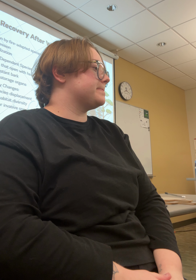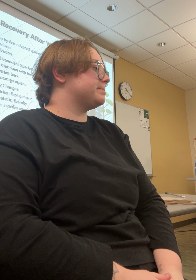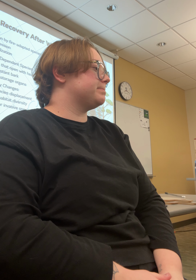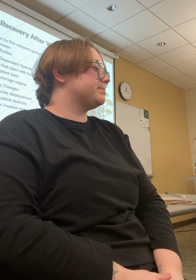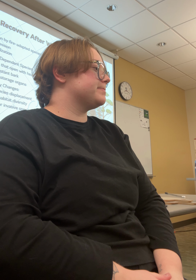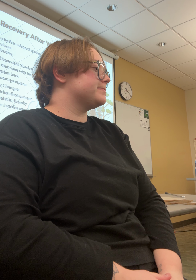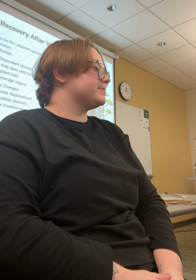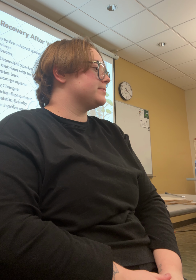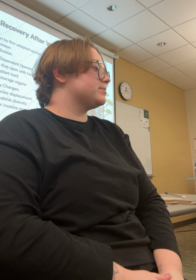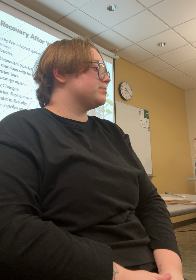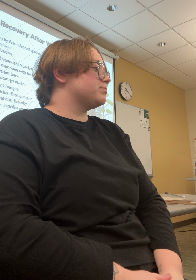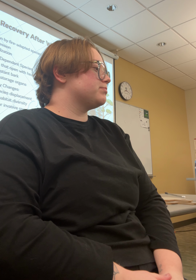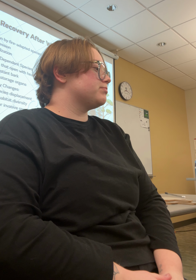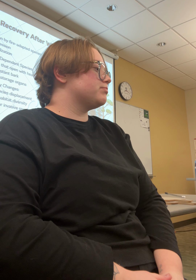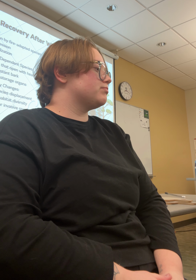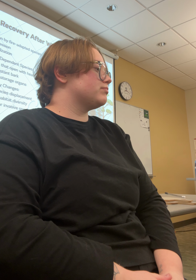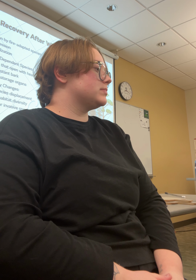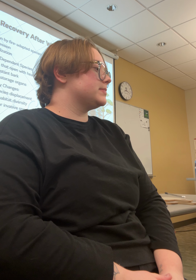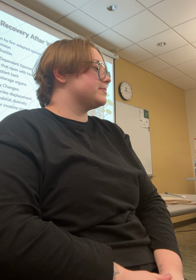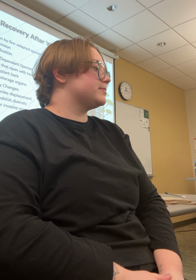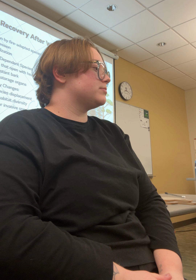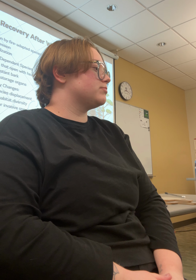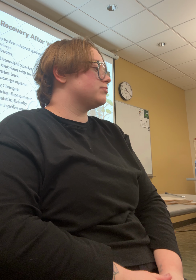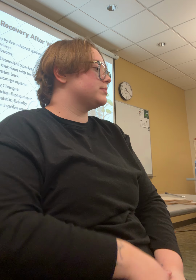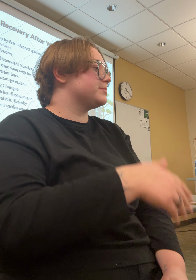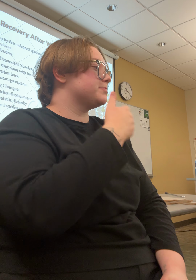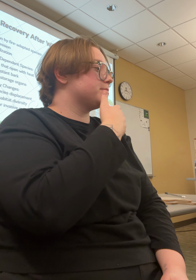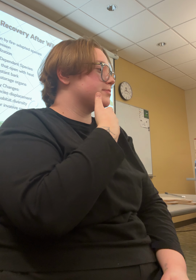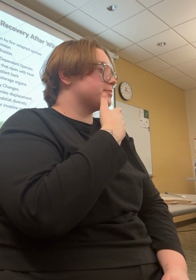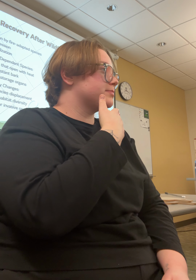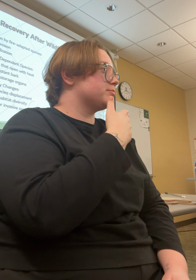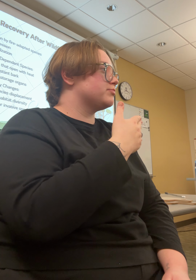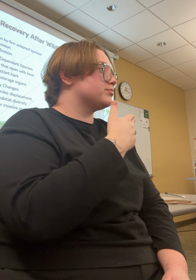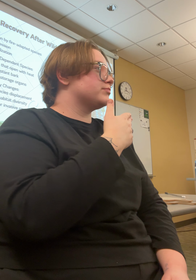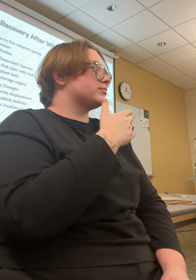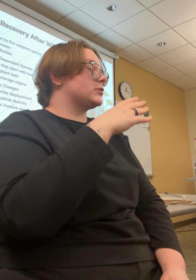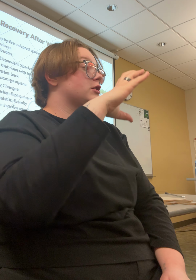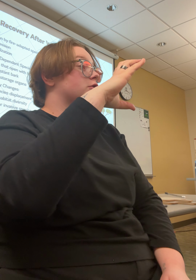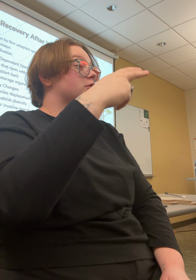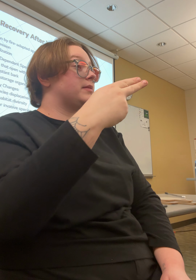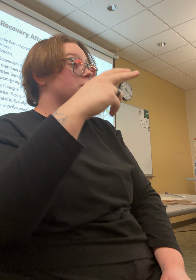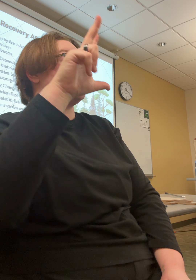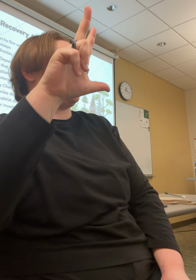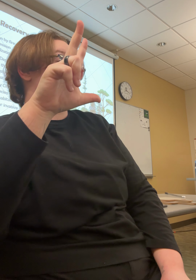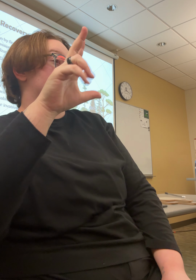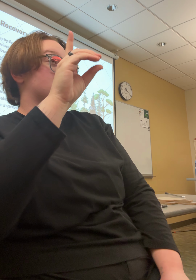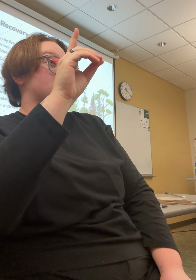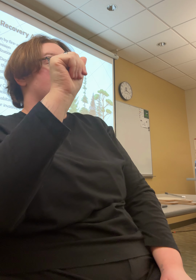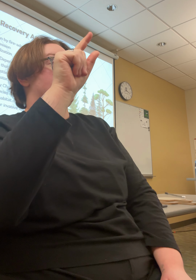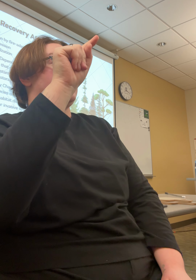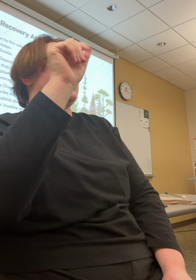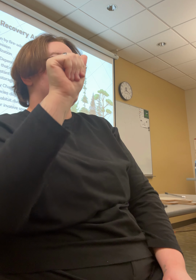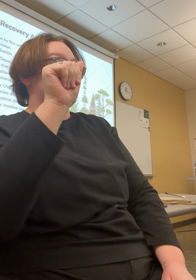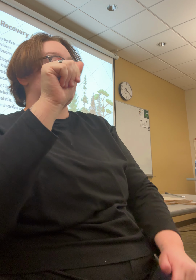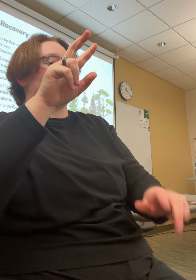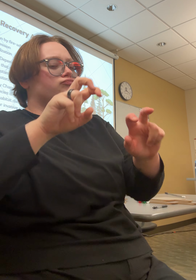Yeah. You dive into historical data and find several high-risk Chapter areas. 3, You decide to data focus your analysis. efforts on those areas with the highest